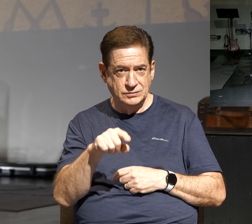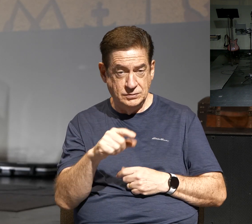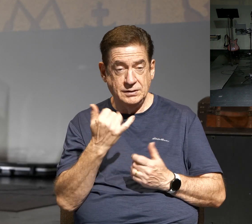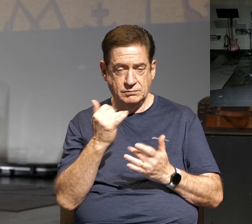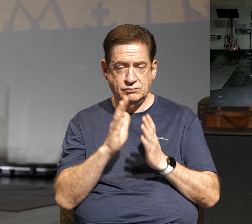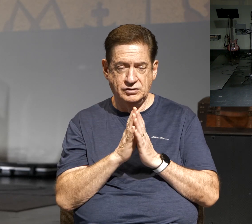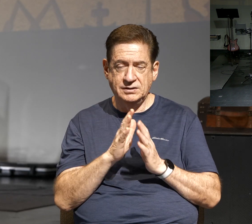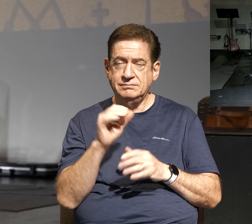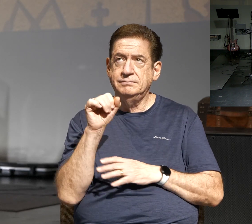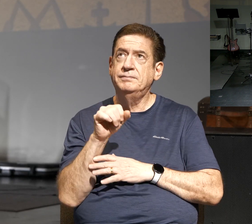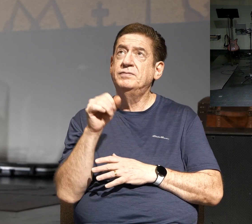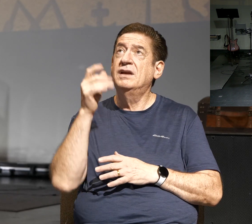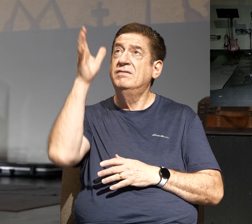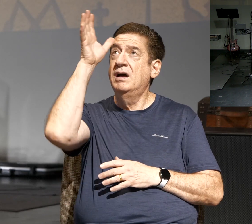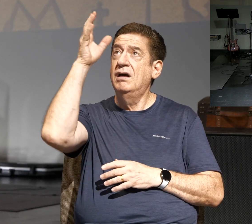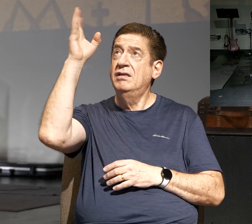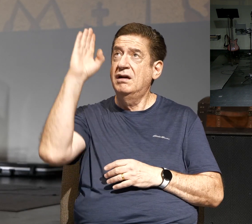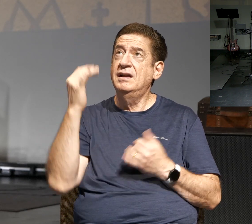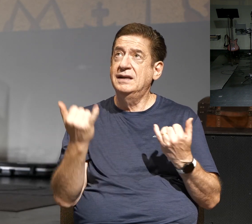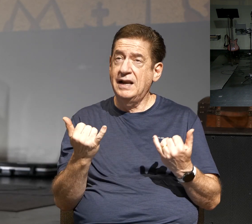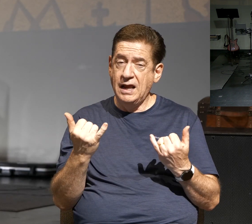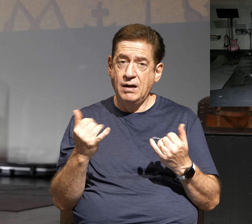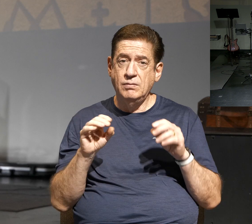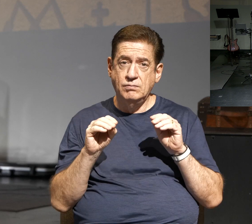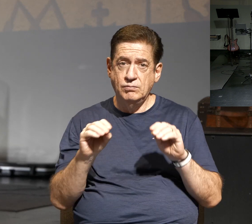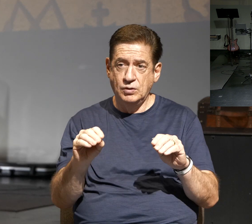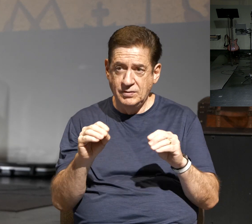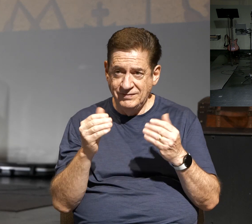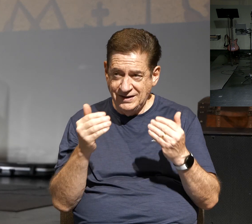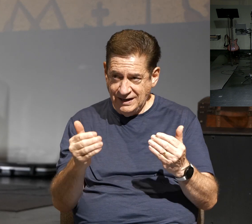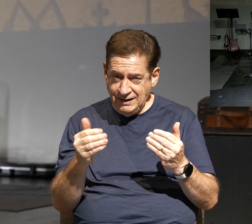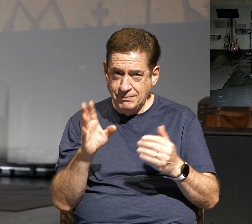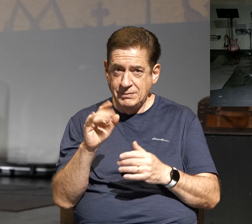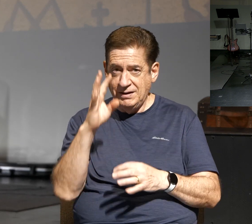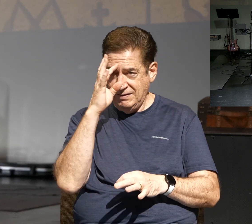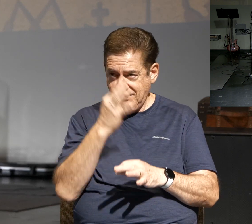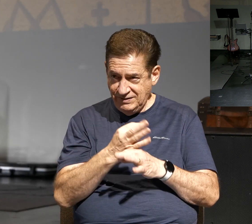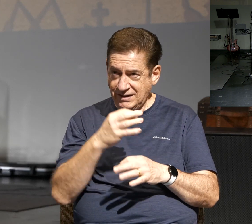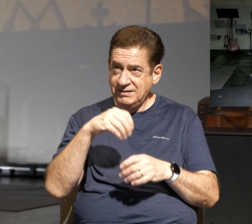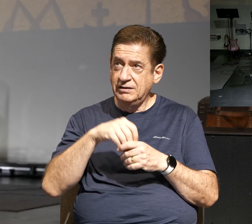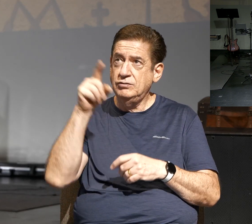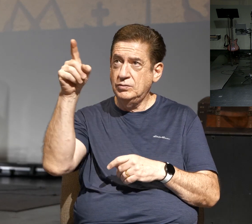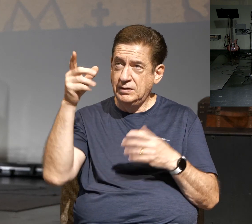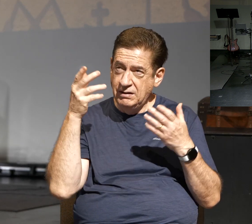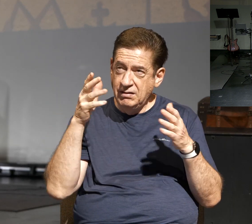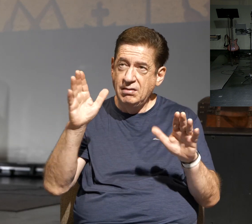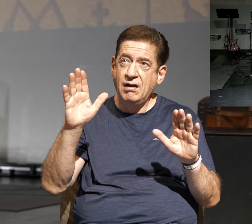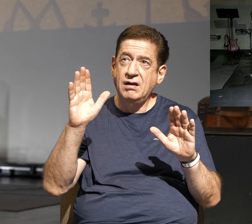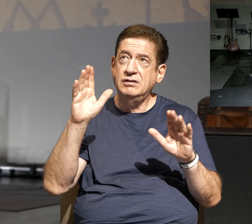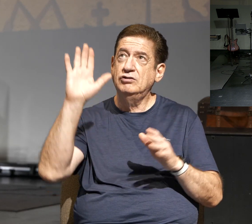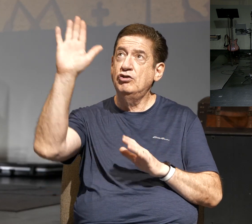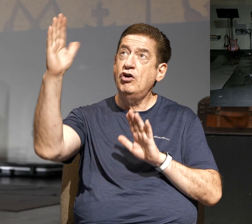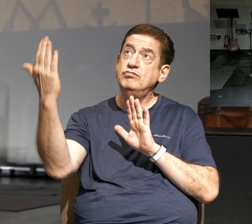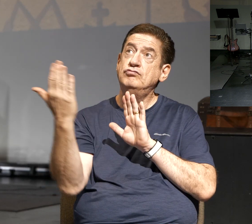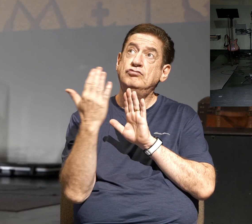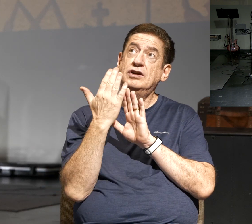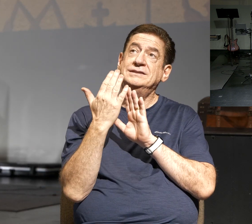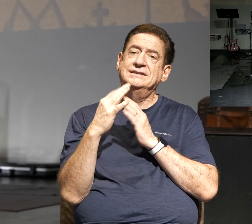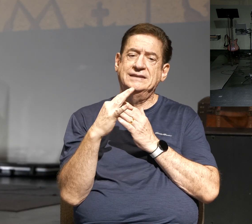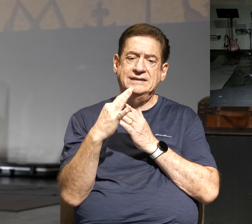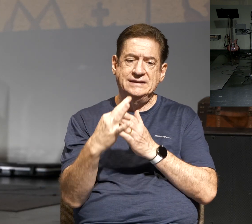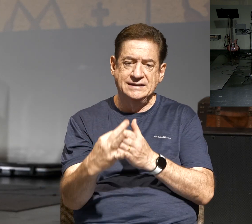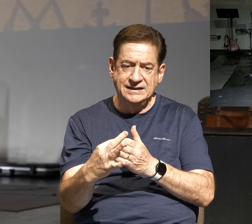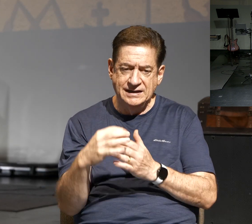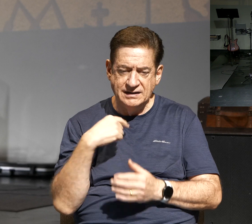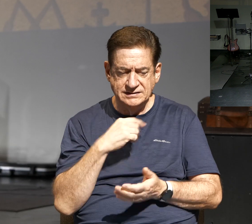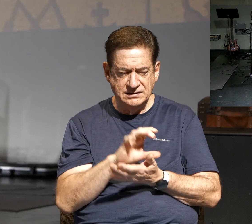heads with me? Father God, may we now move ahead by faith in you, by letting your presence lead us,